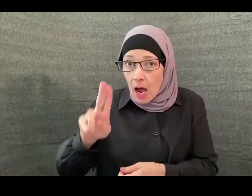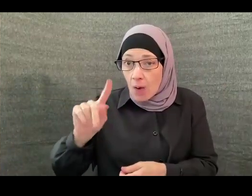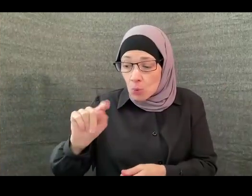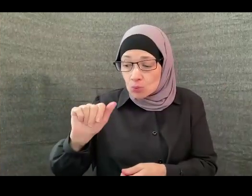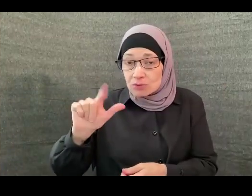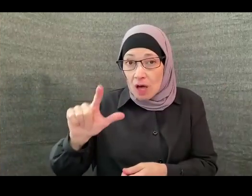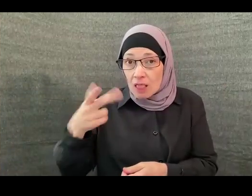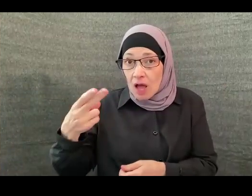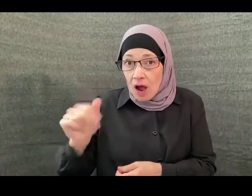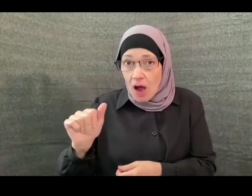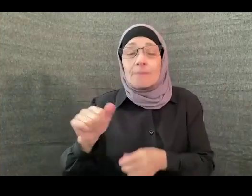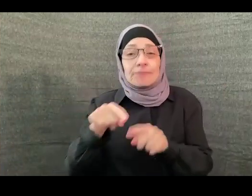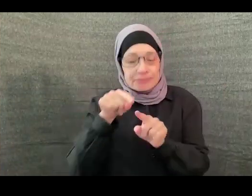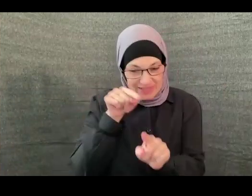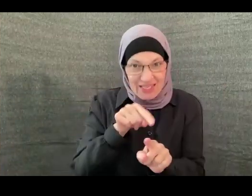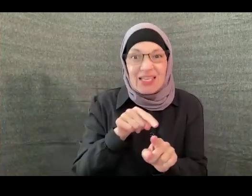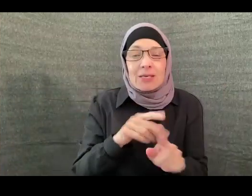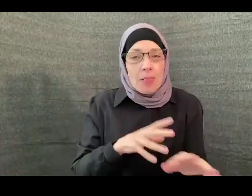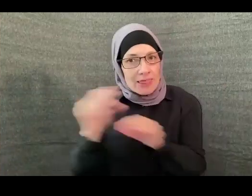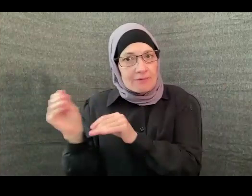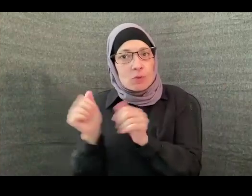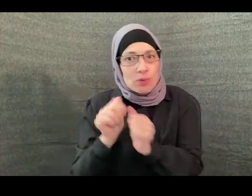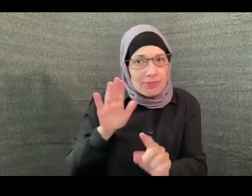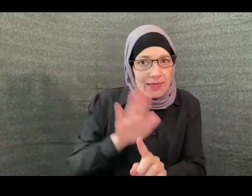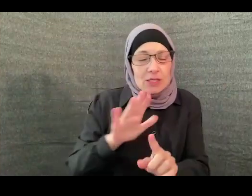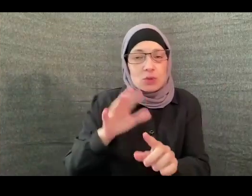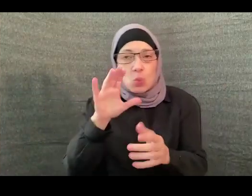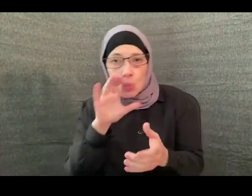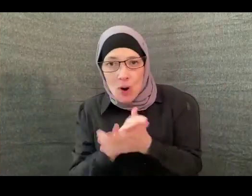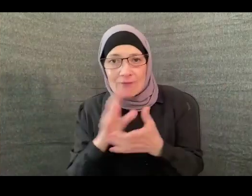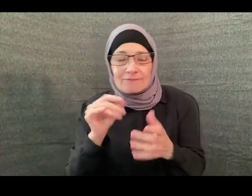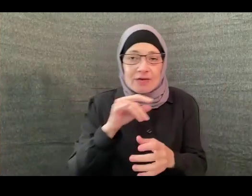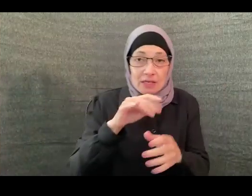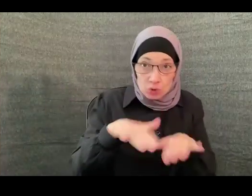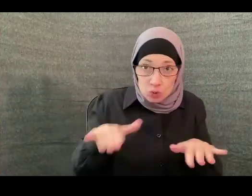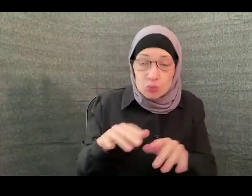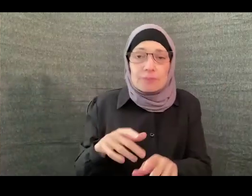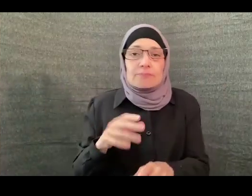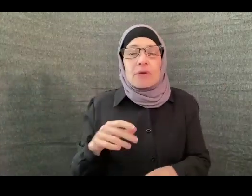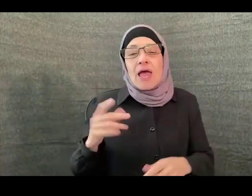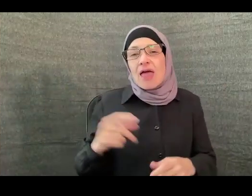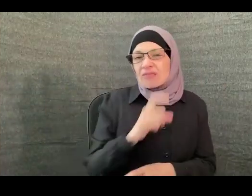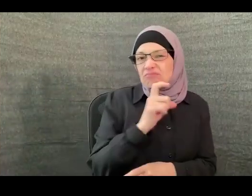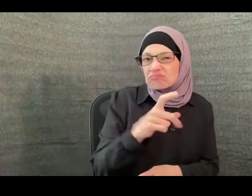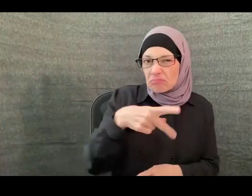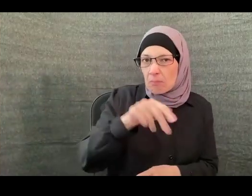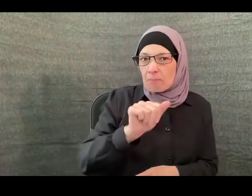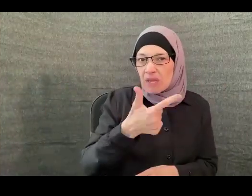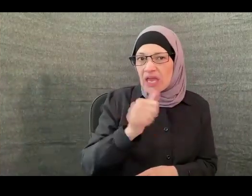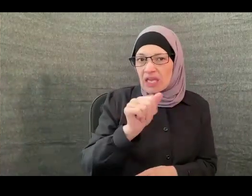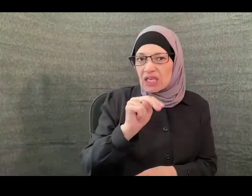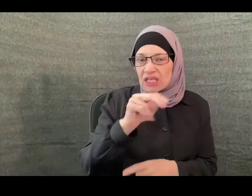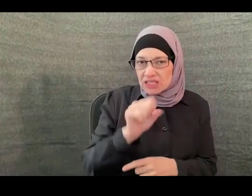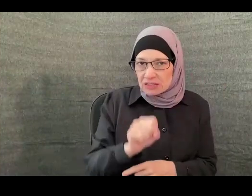kid, and the pagans caught him leaving Mecca to